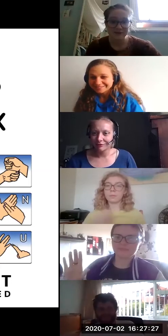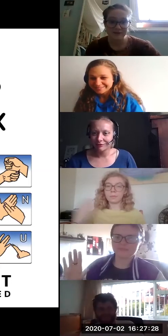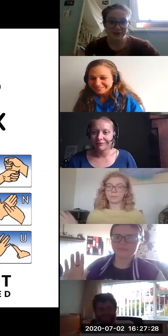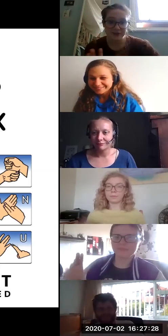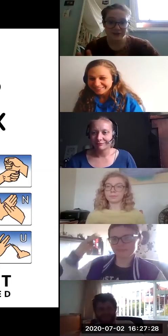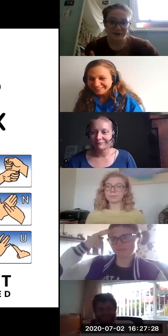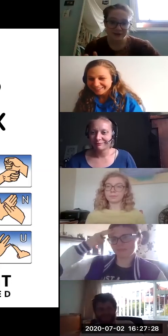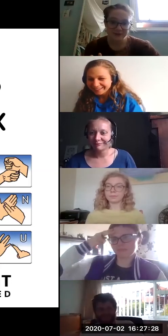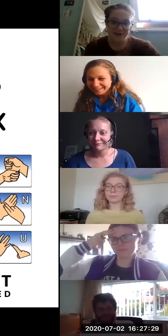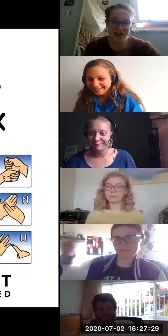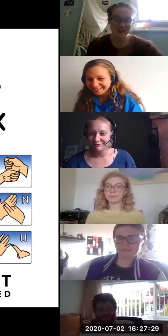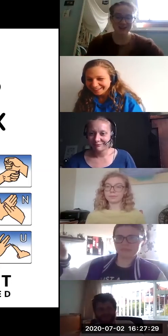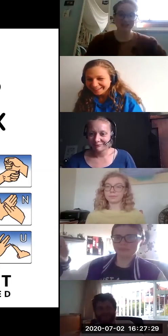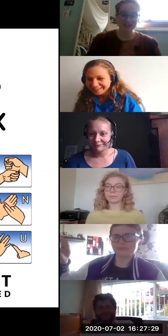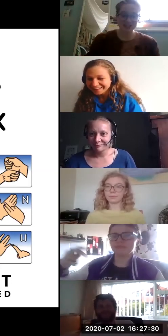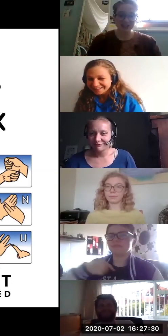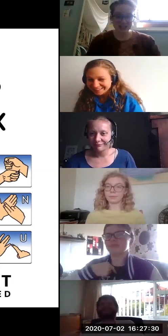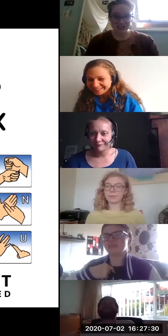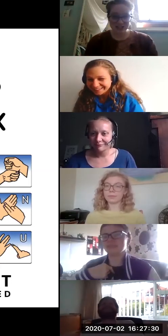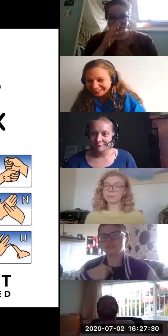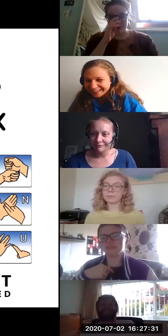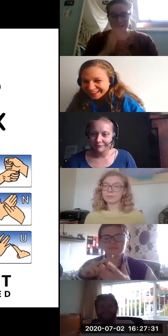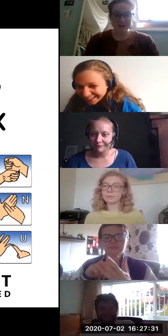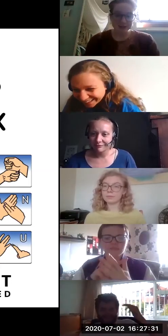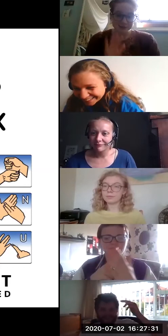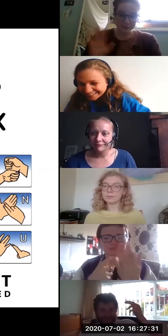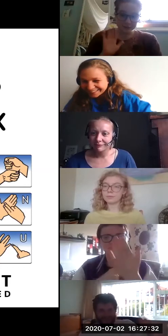So Catherine, you're in my pair.